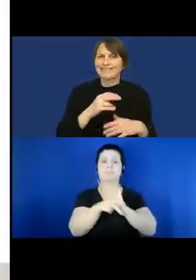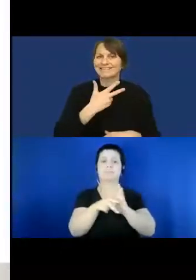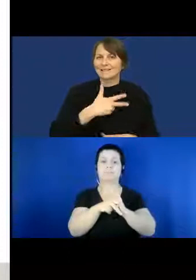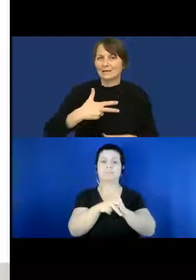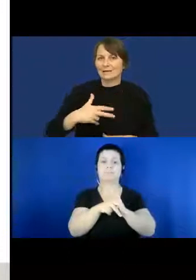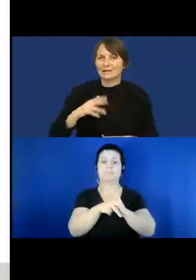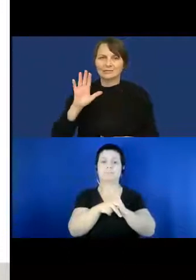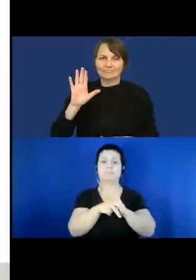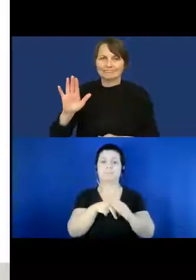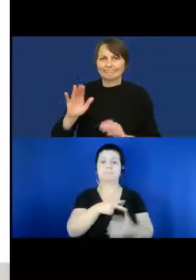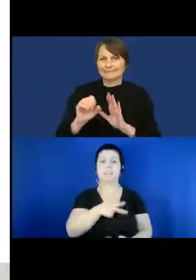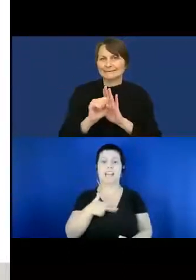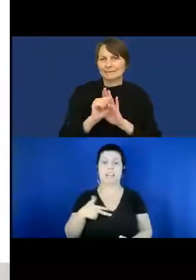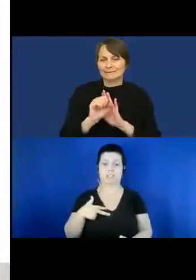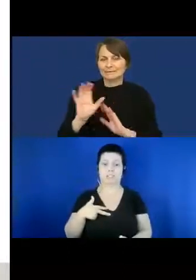signals.